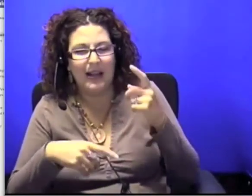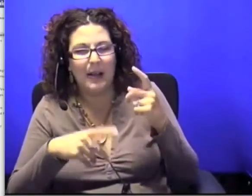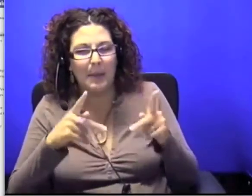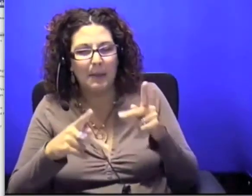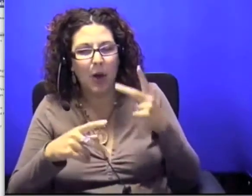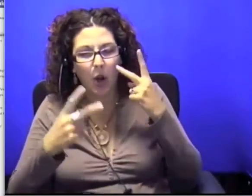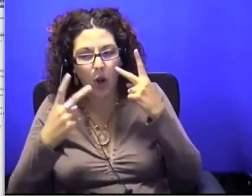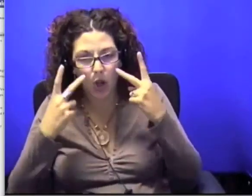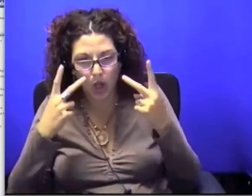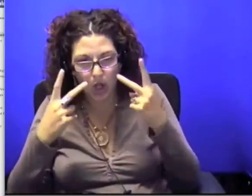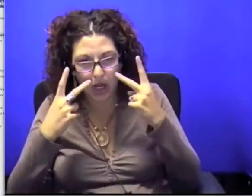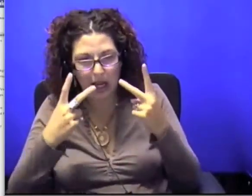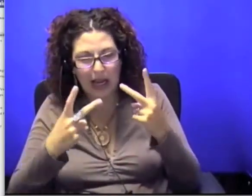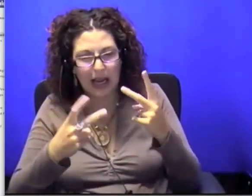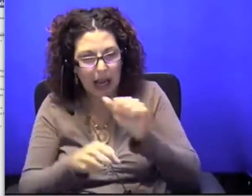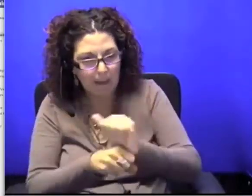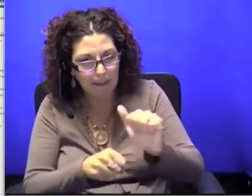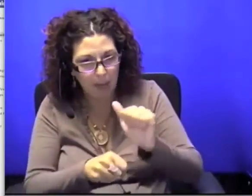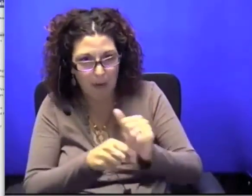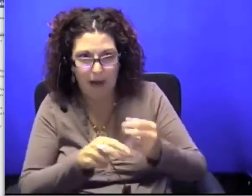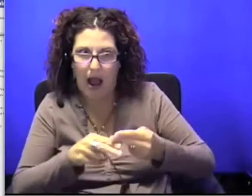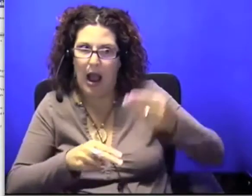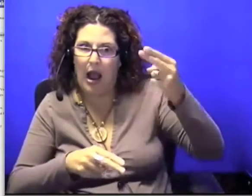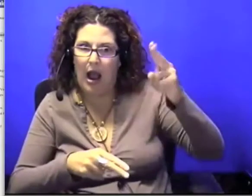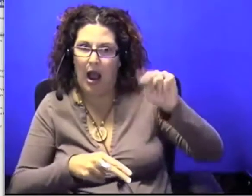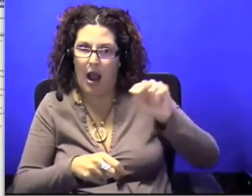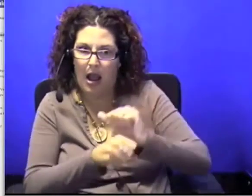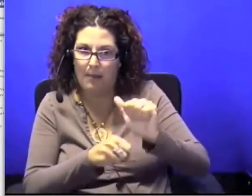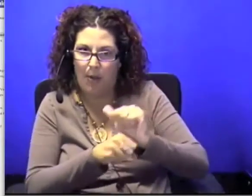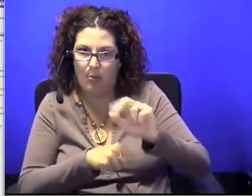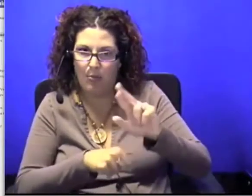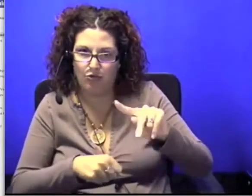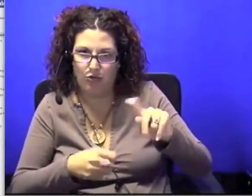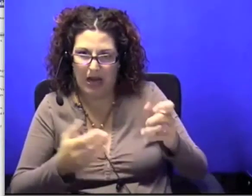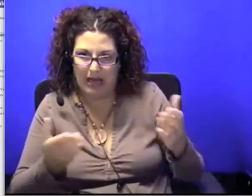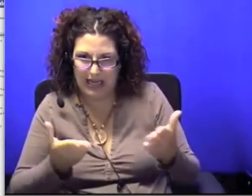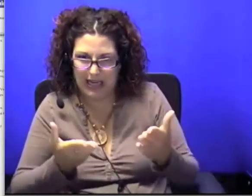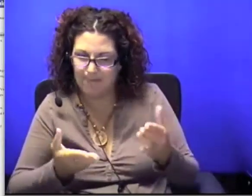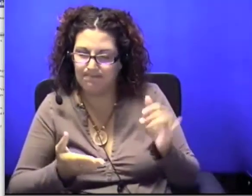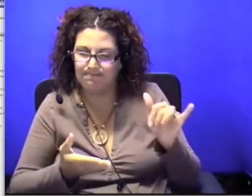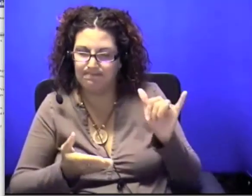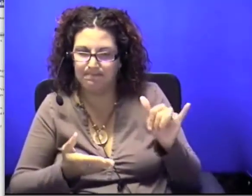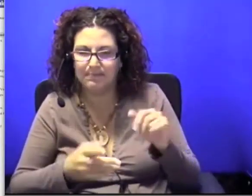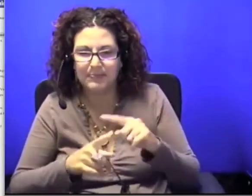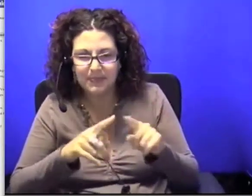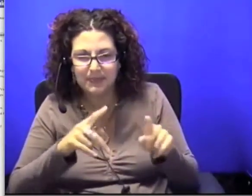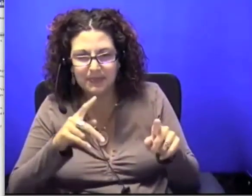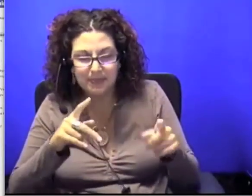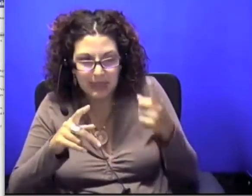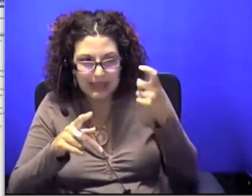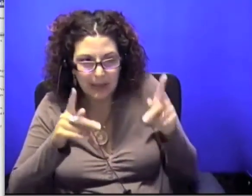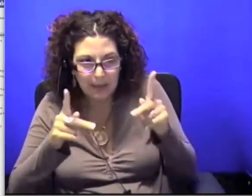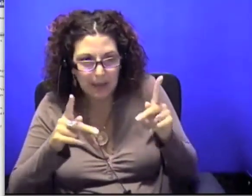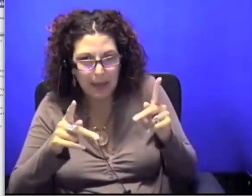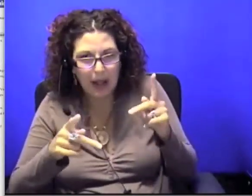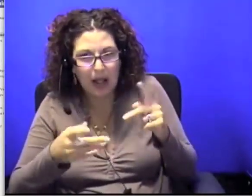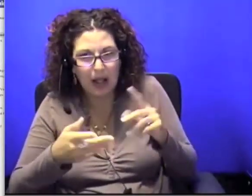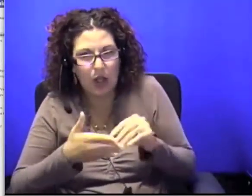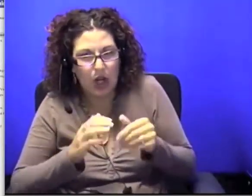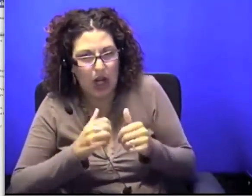instance, they're looking at employment, and we have a high unemployment here in North America, but that's because everybody is learning how to run their businesses